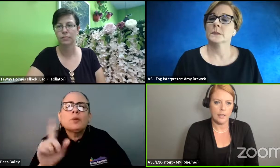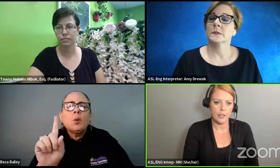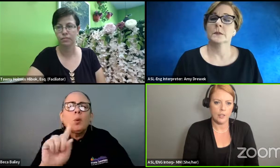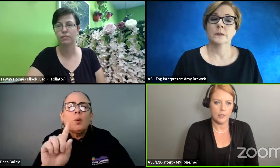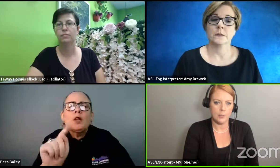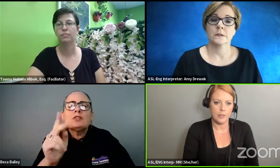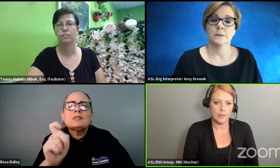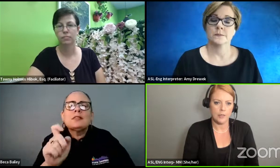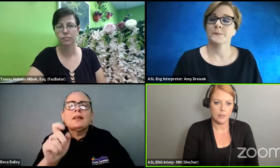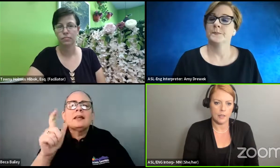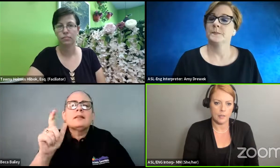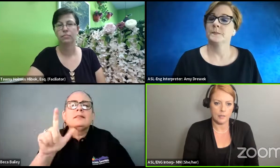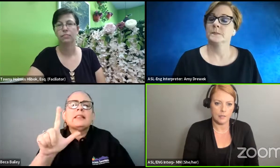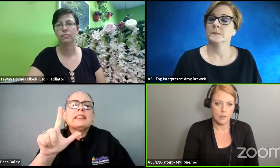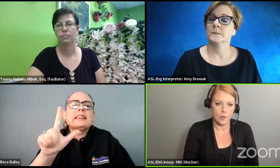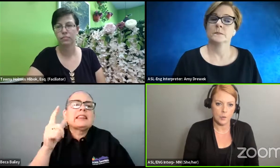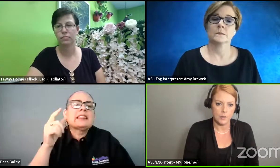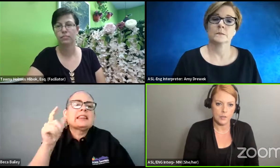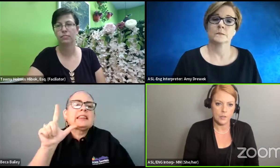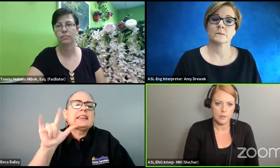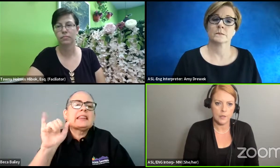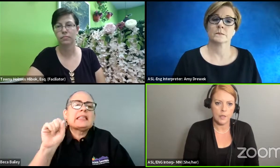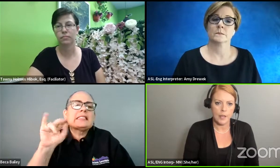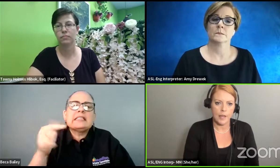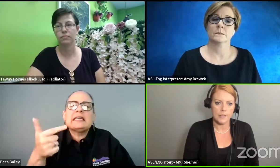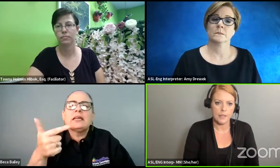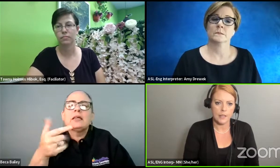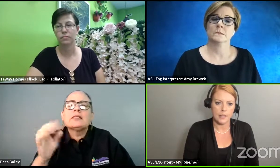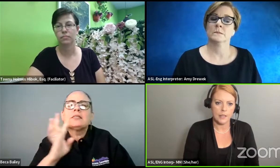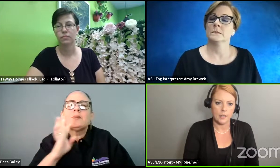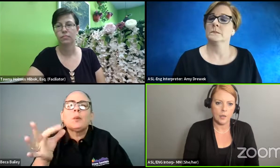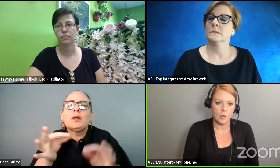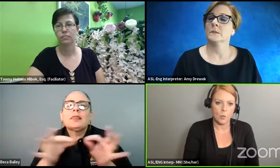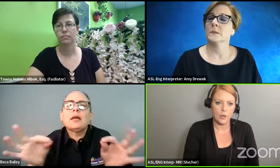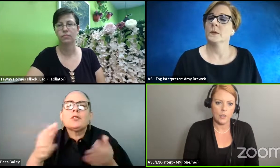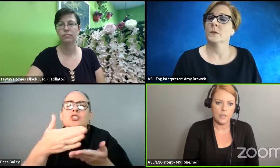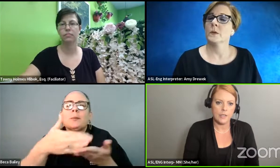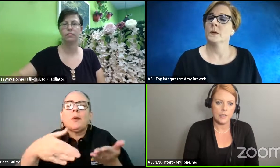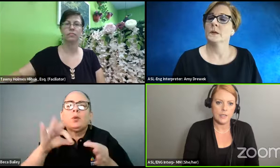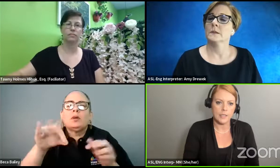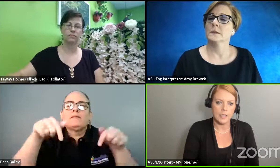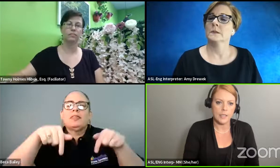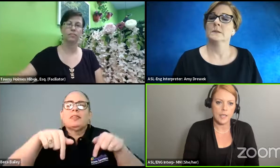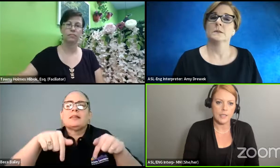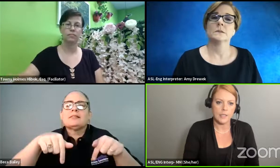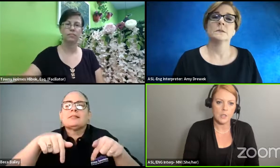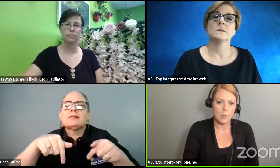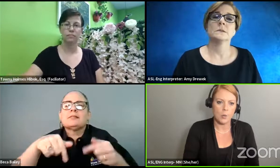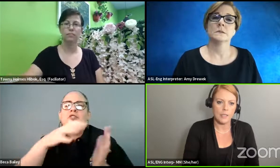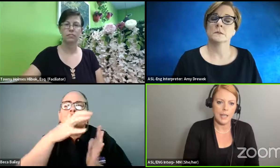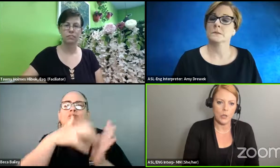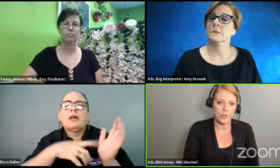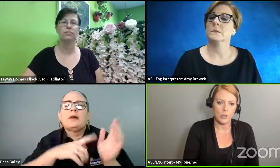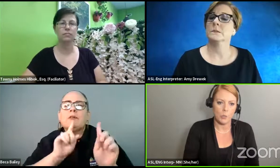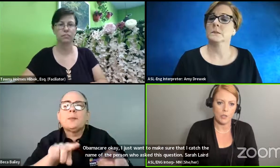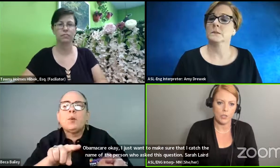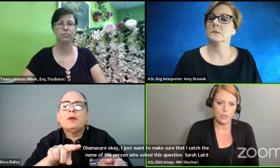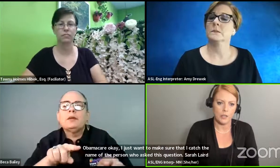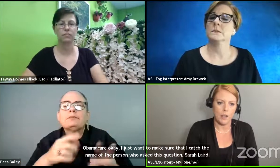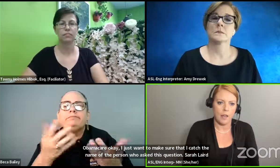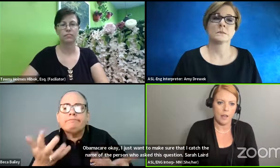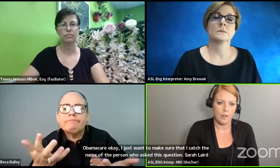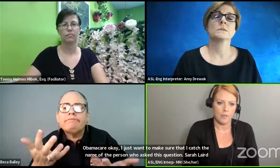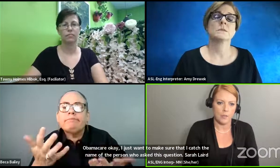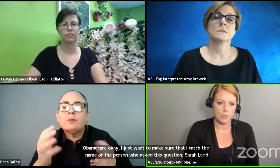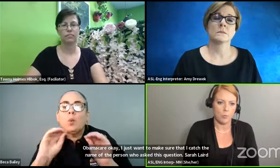Sarah Laird made a note asking, where is the listening and spoken language